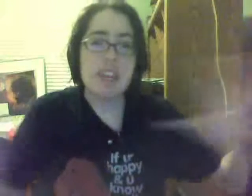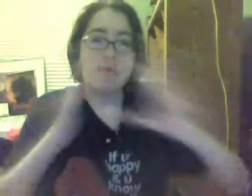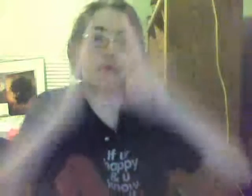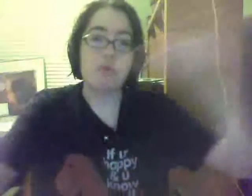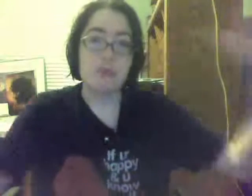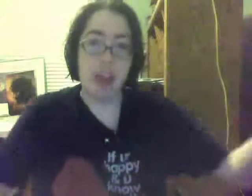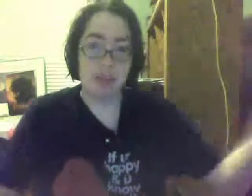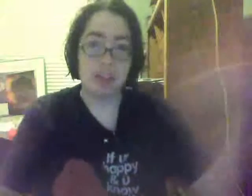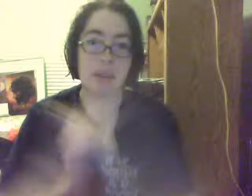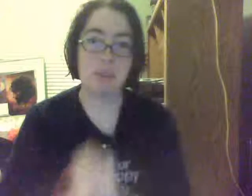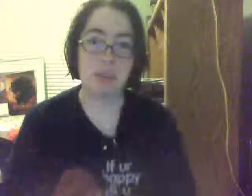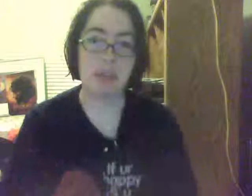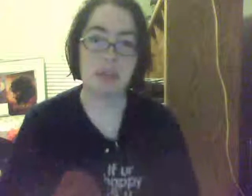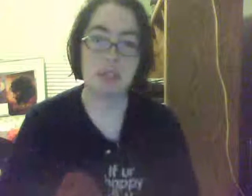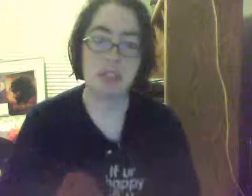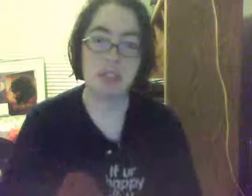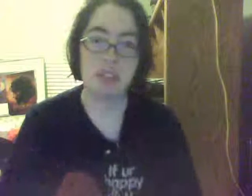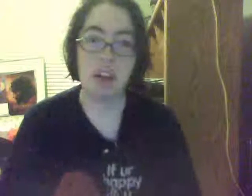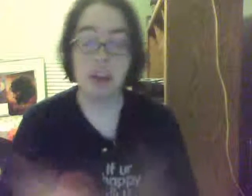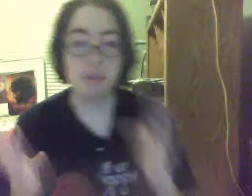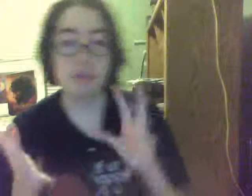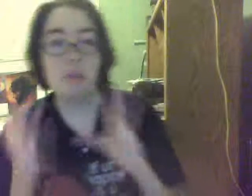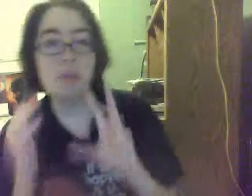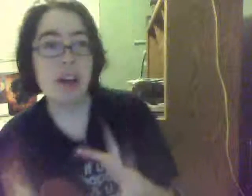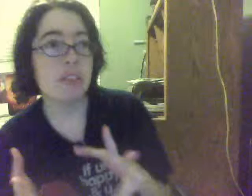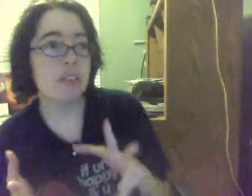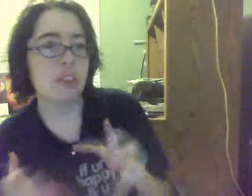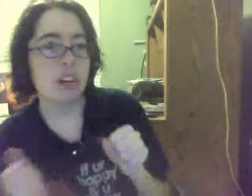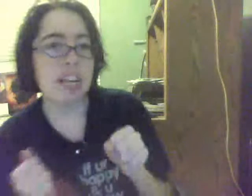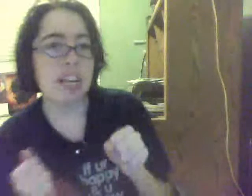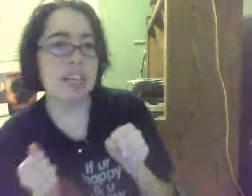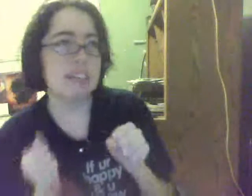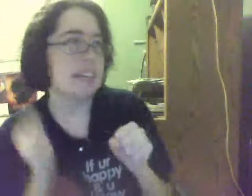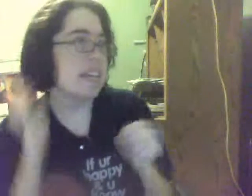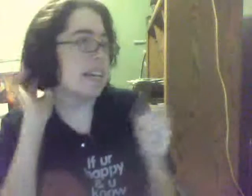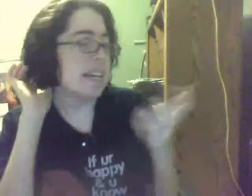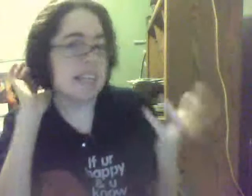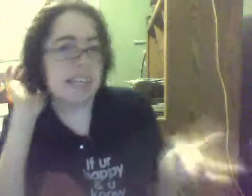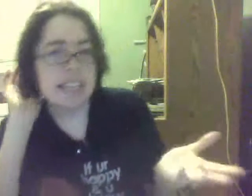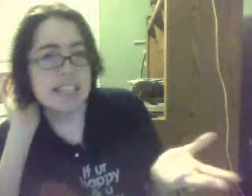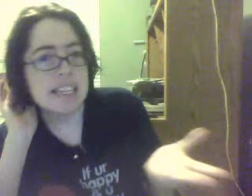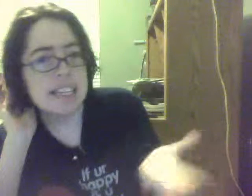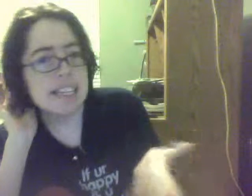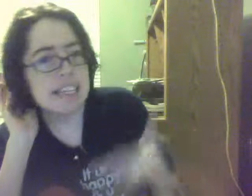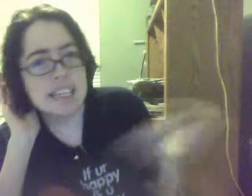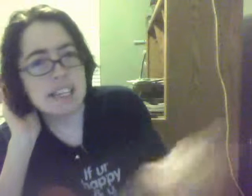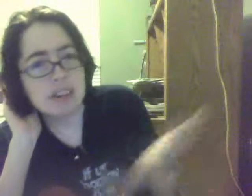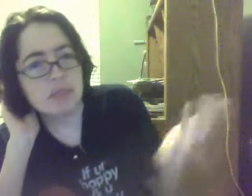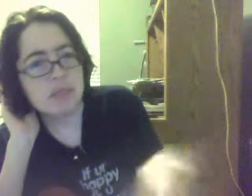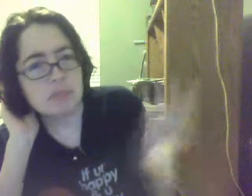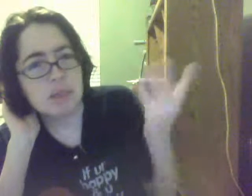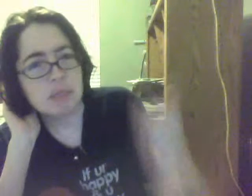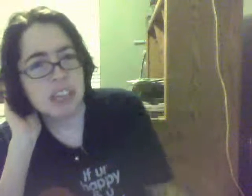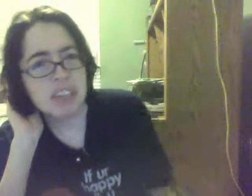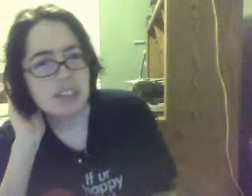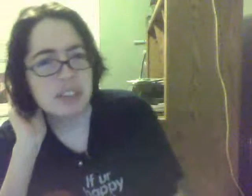theme throughout the episode of whether it, you know, replication of